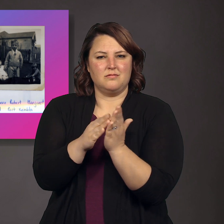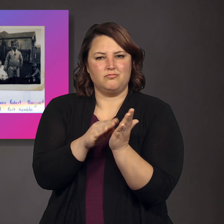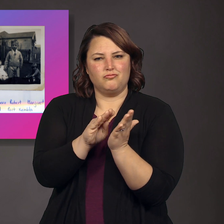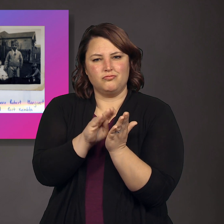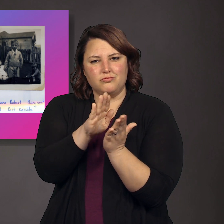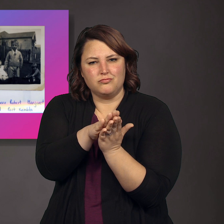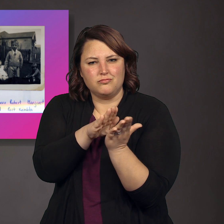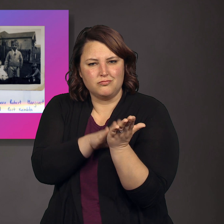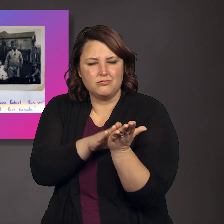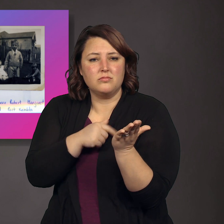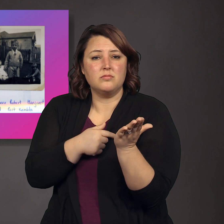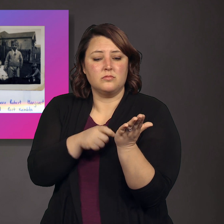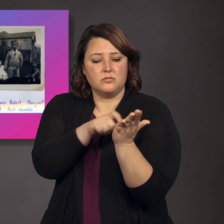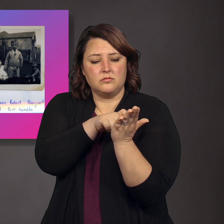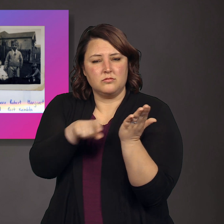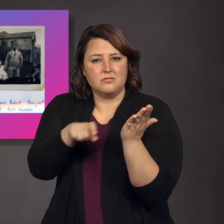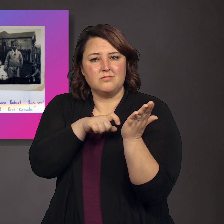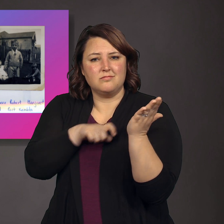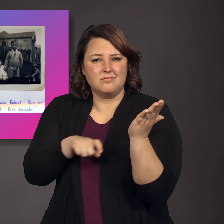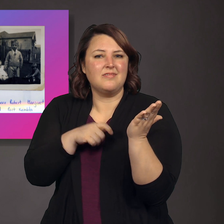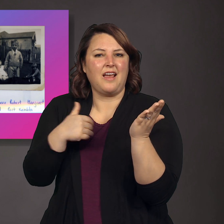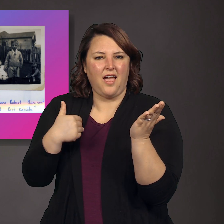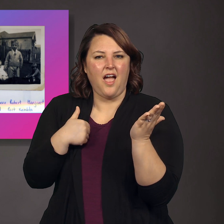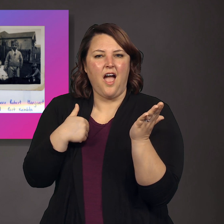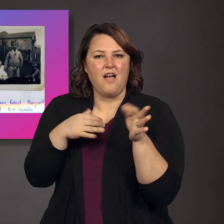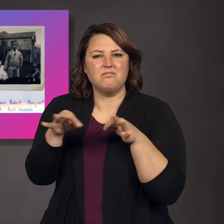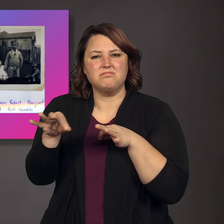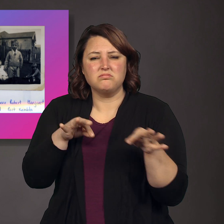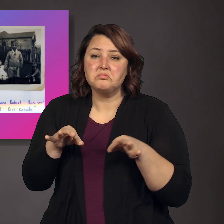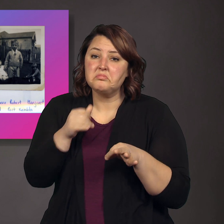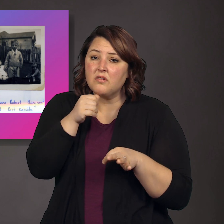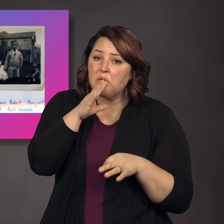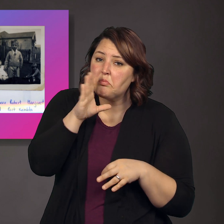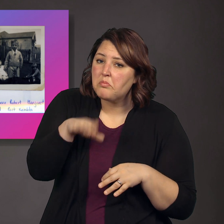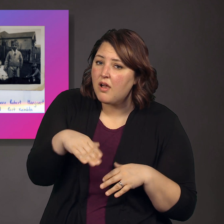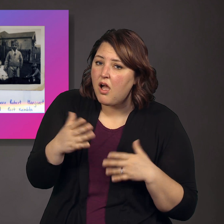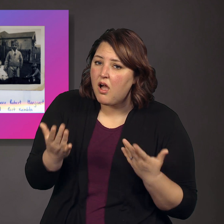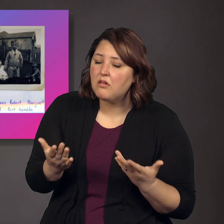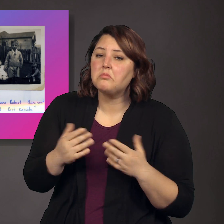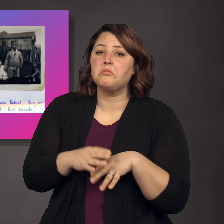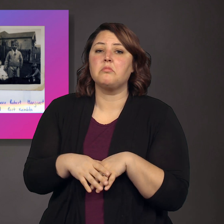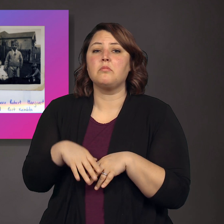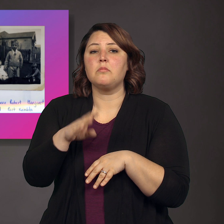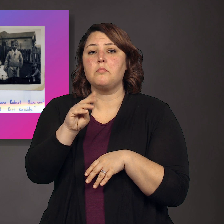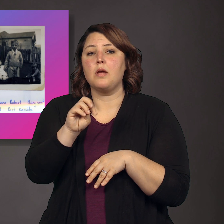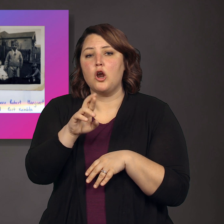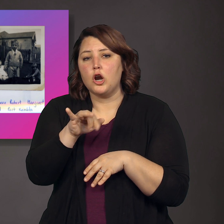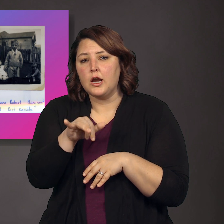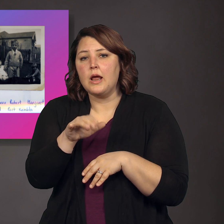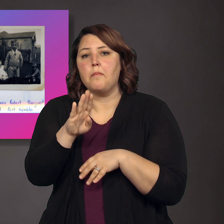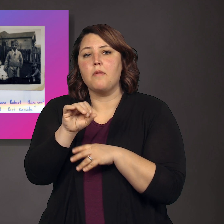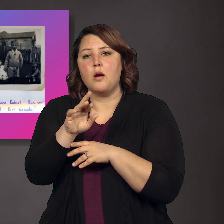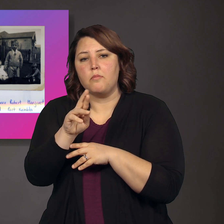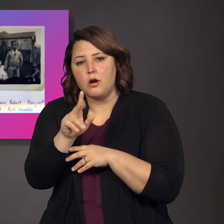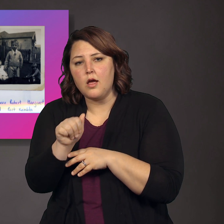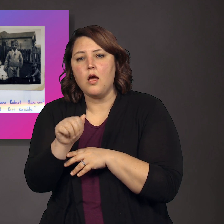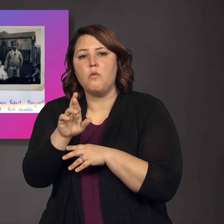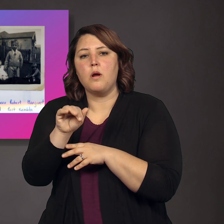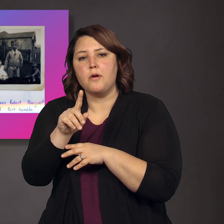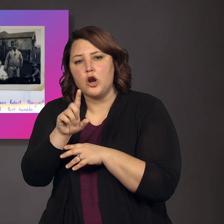written below the photos. Not bad. We've got Marion, Barbara, Robert and Margaret at Darcy Street,